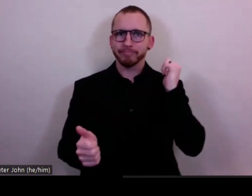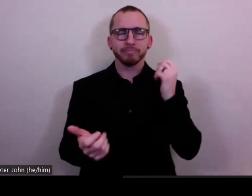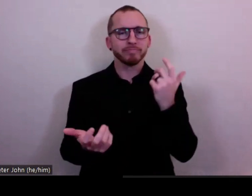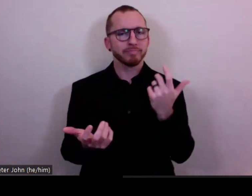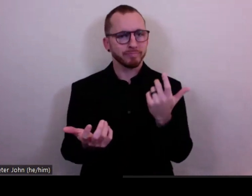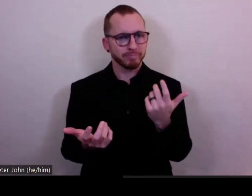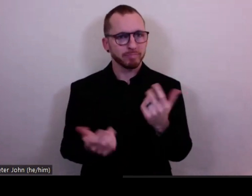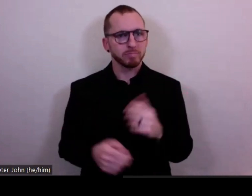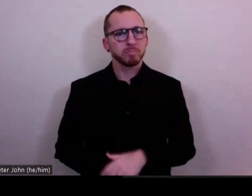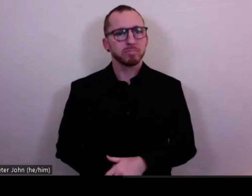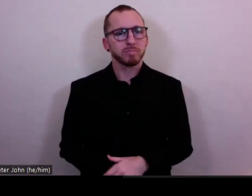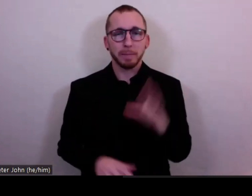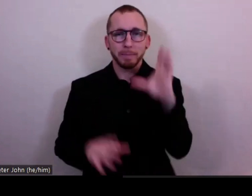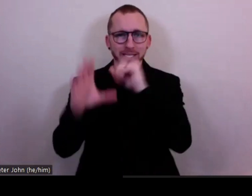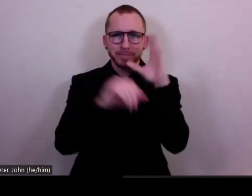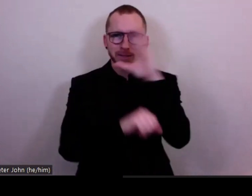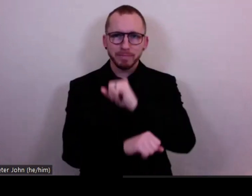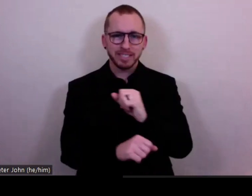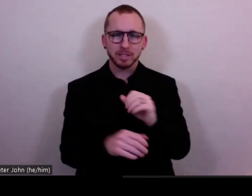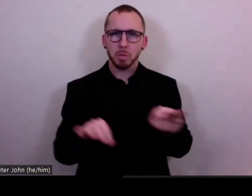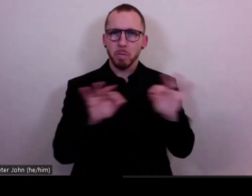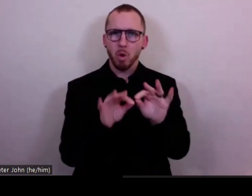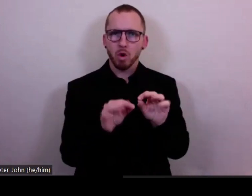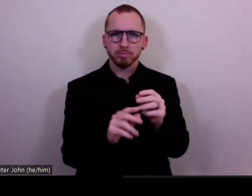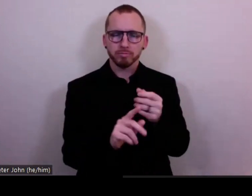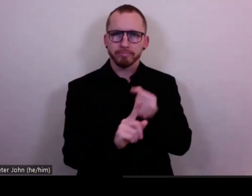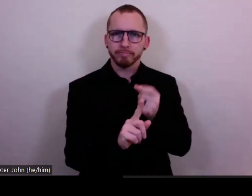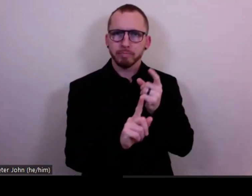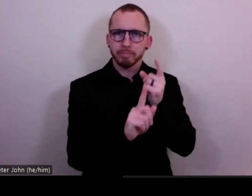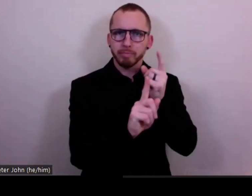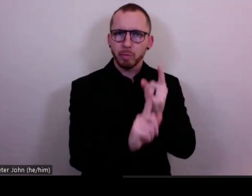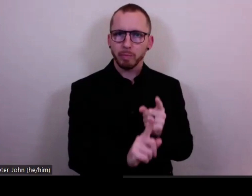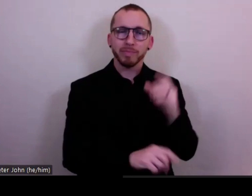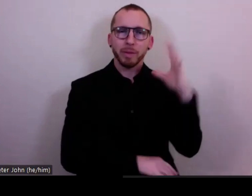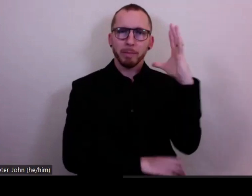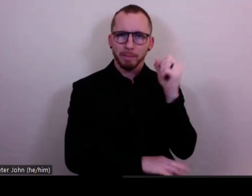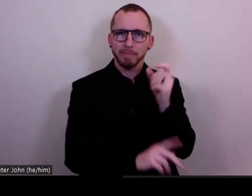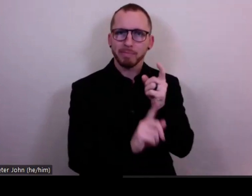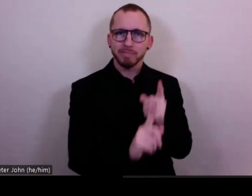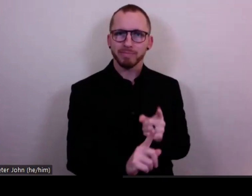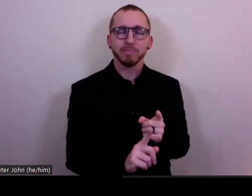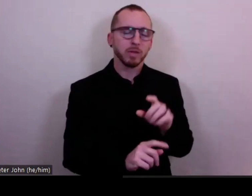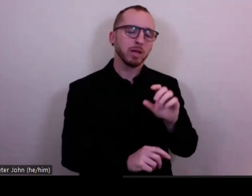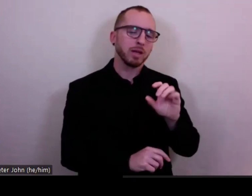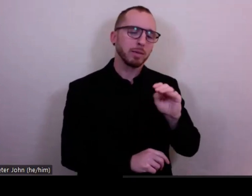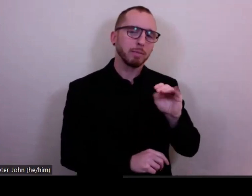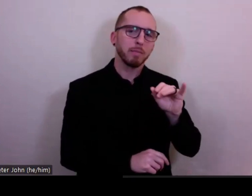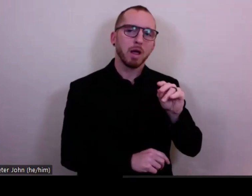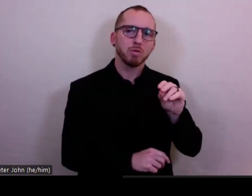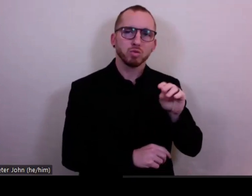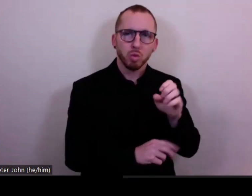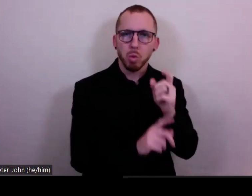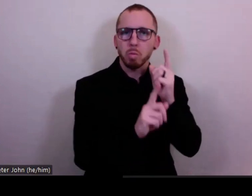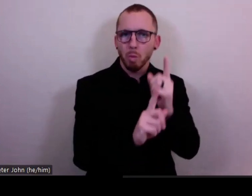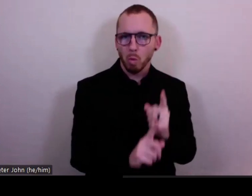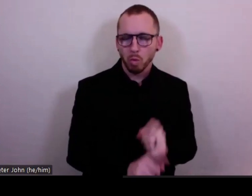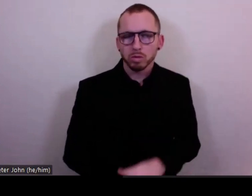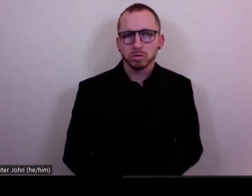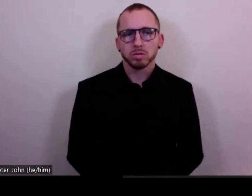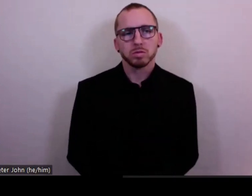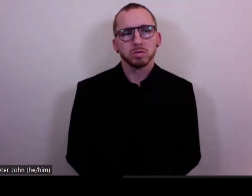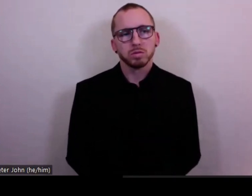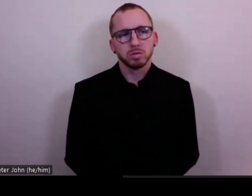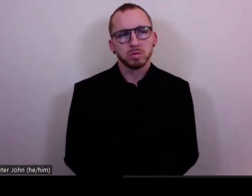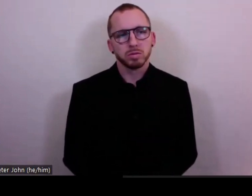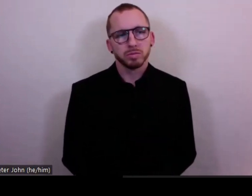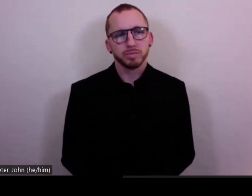stages. And what we see there is a lag in children's abilities to be able, when they enter